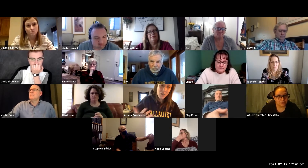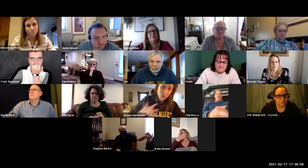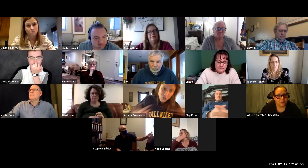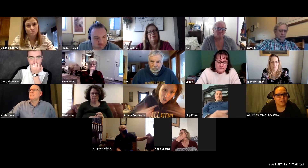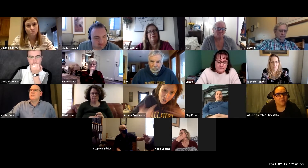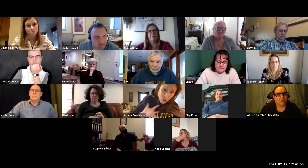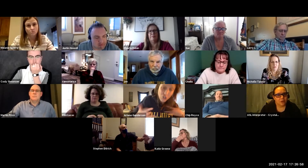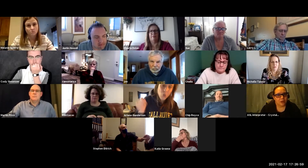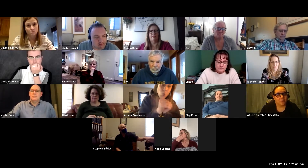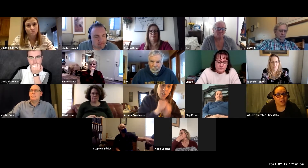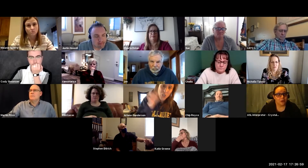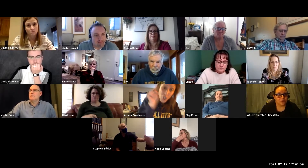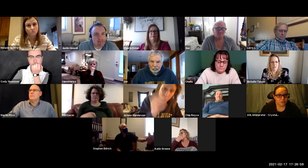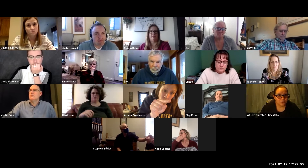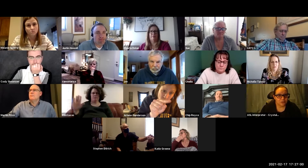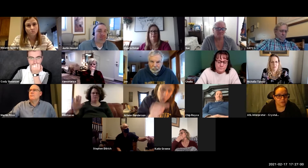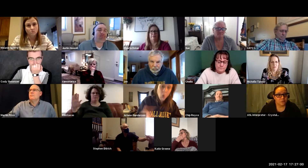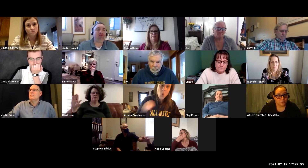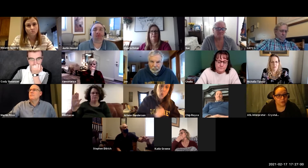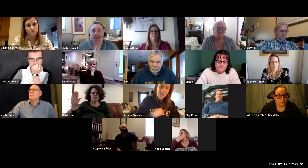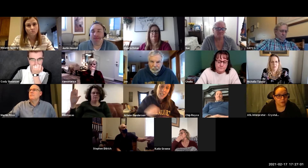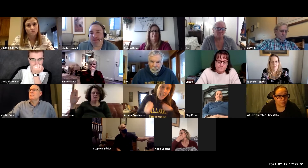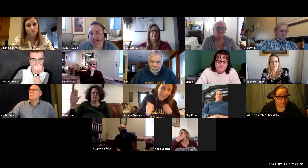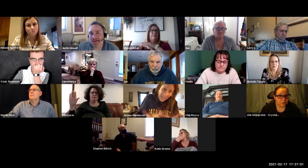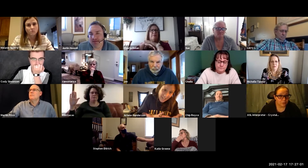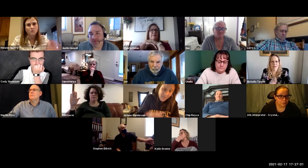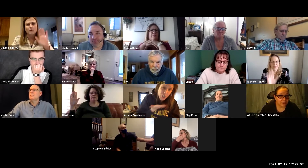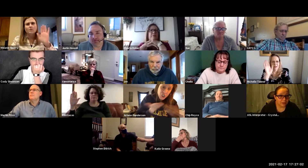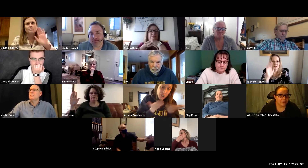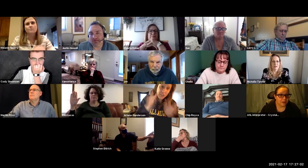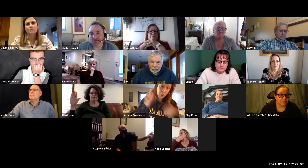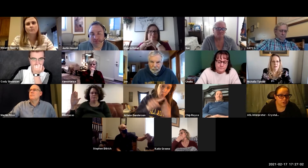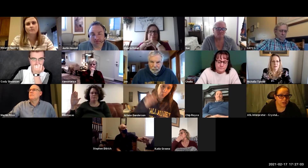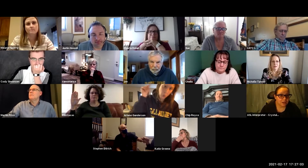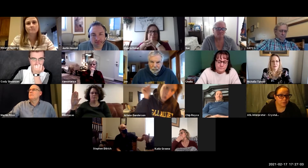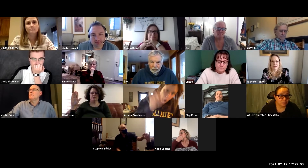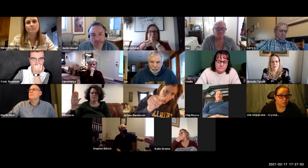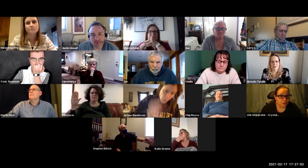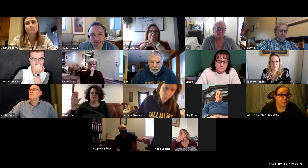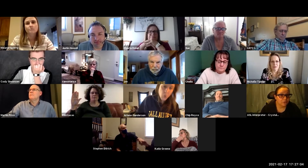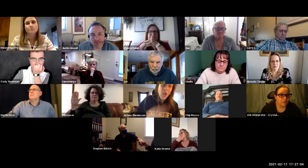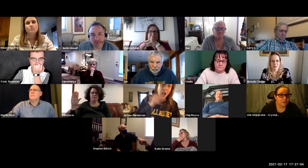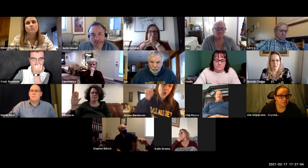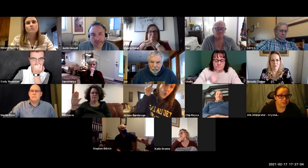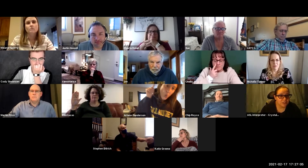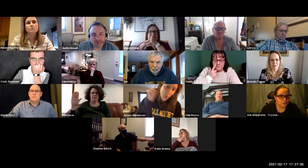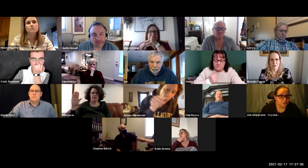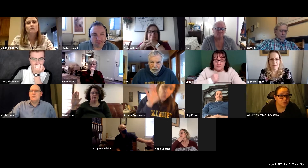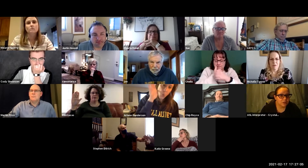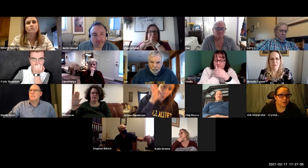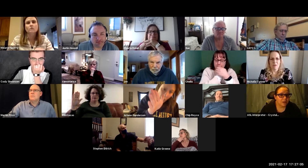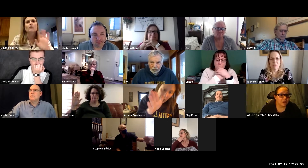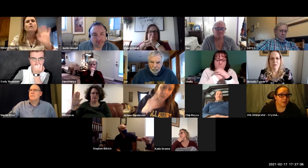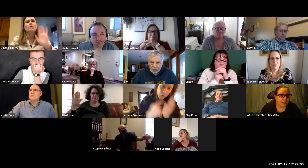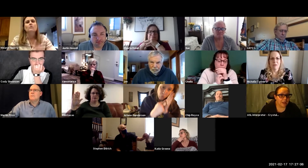to you. We are concerned with you, and we're trying to provide services to